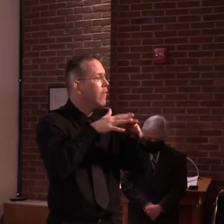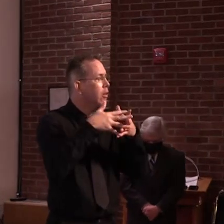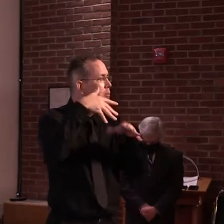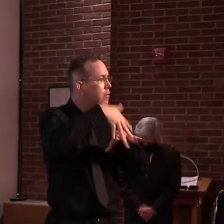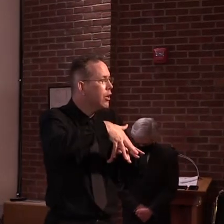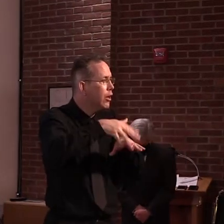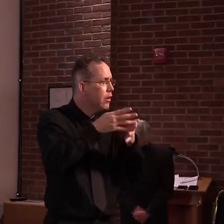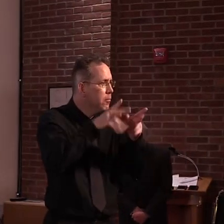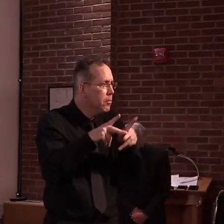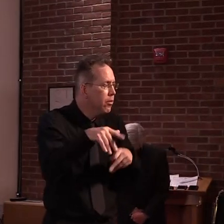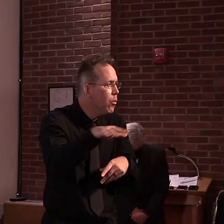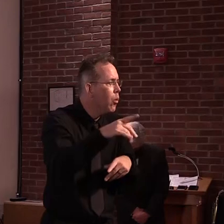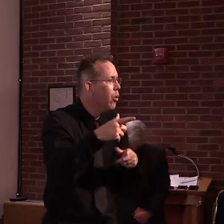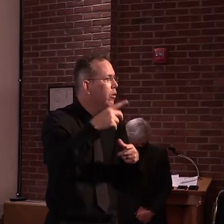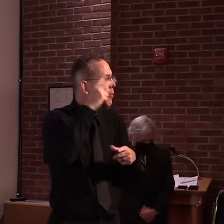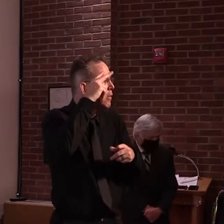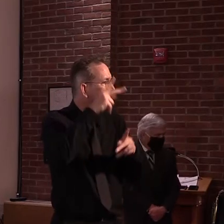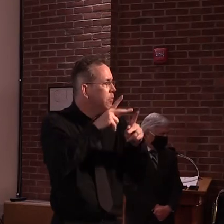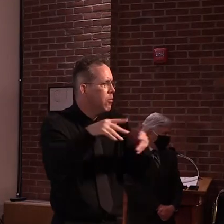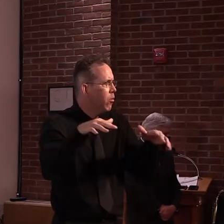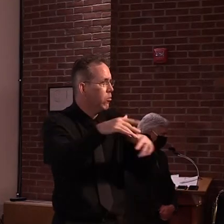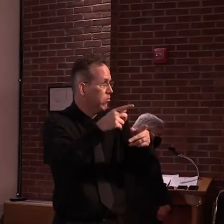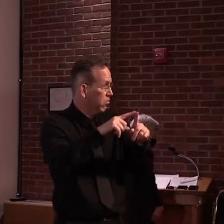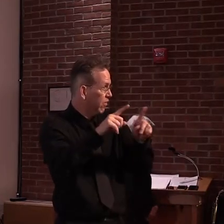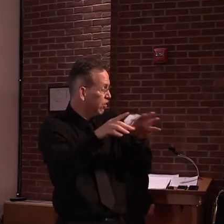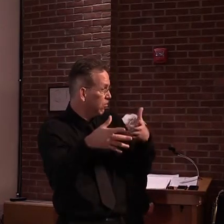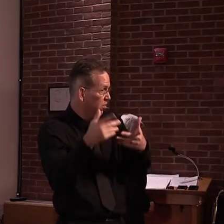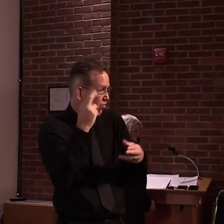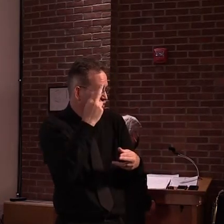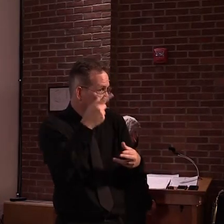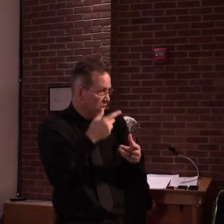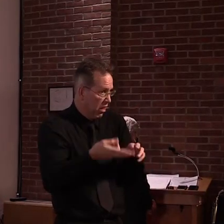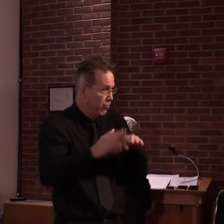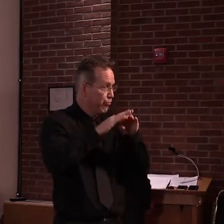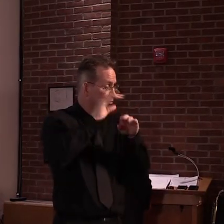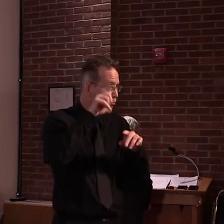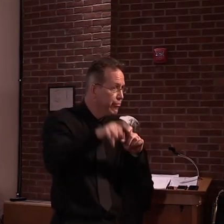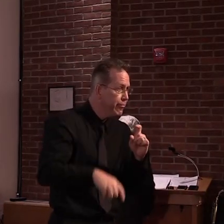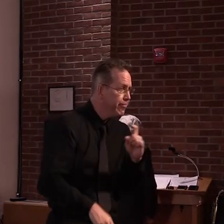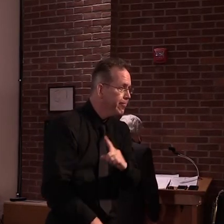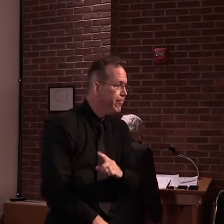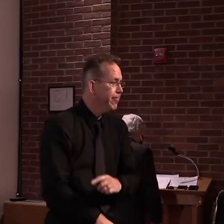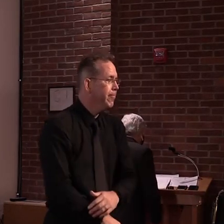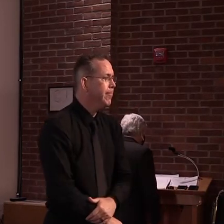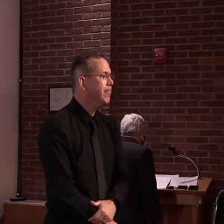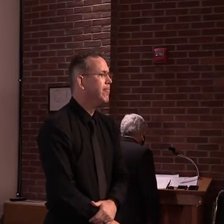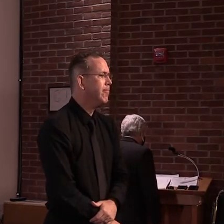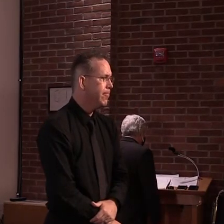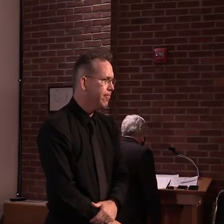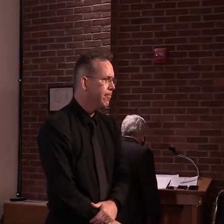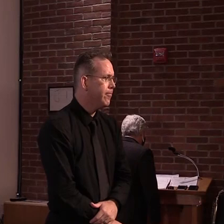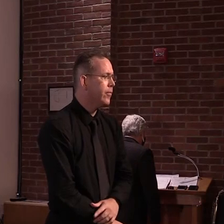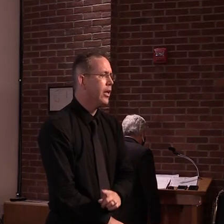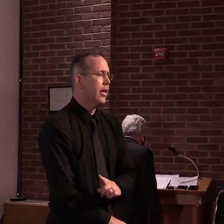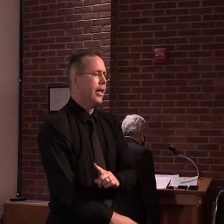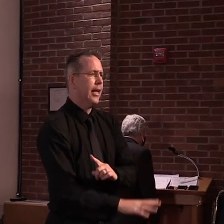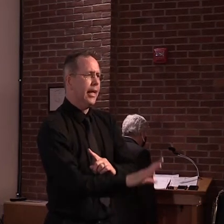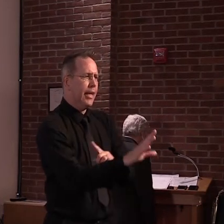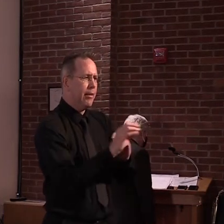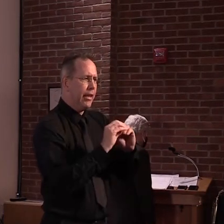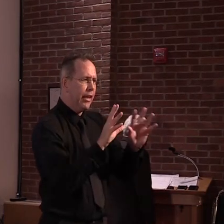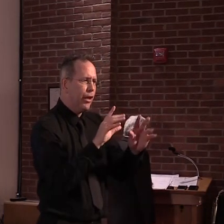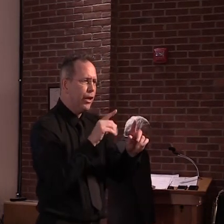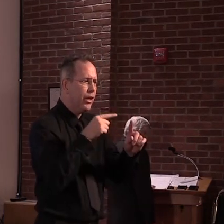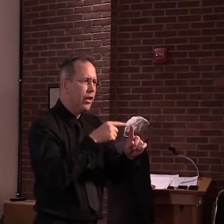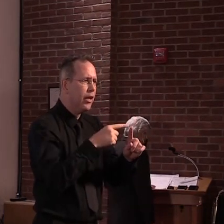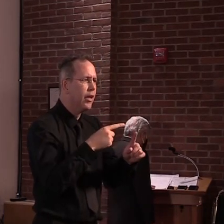yet, because this word just came out about their increase in cases. And in Arizona specifically, they're very concerned about